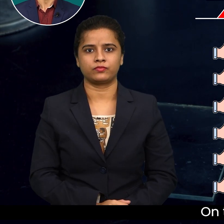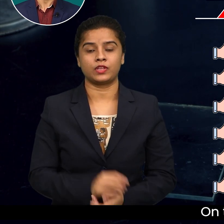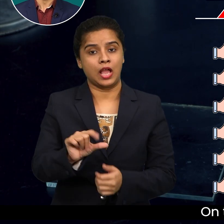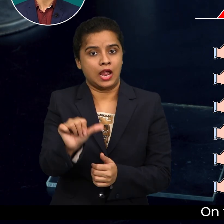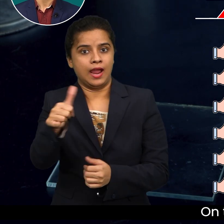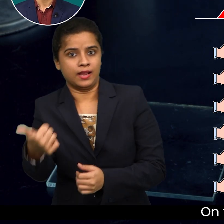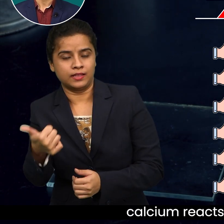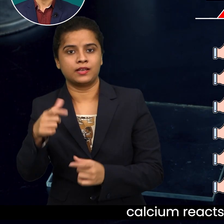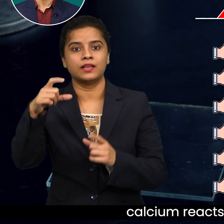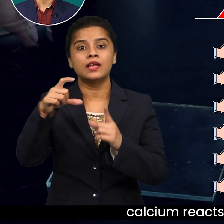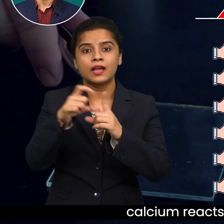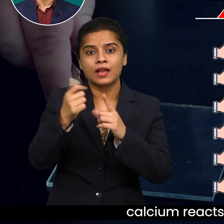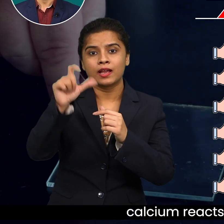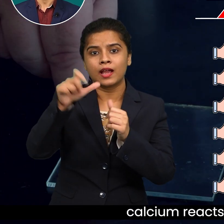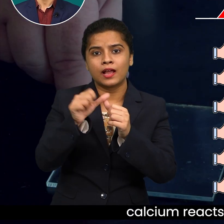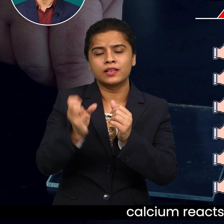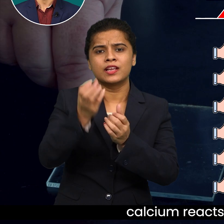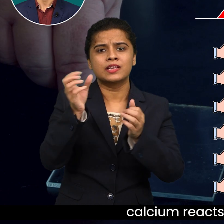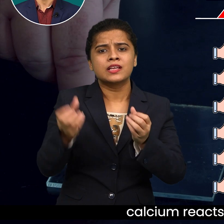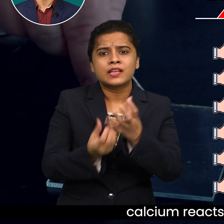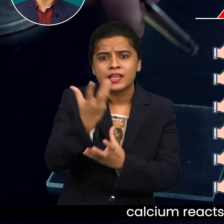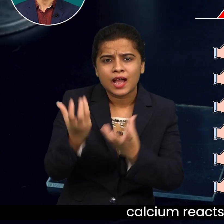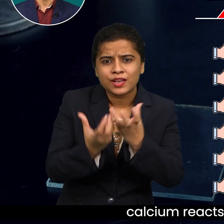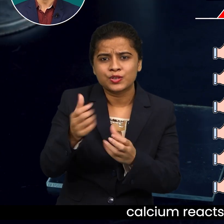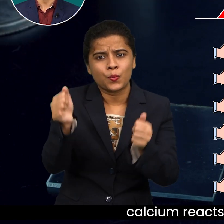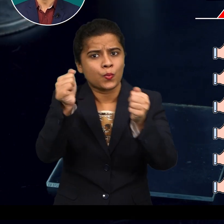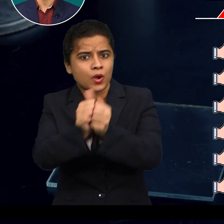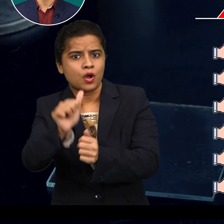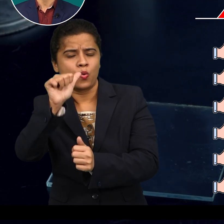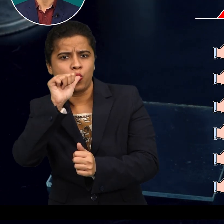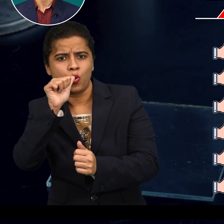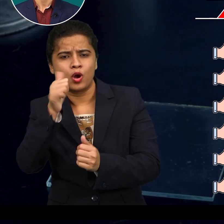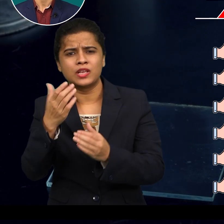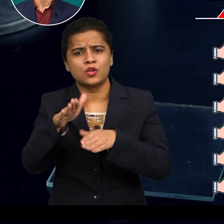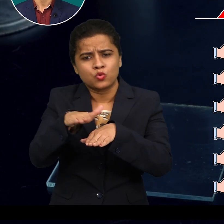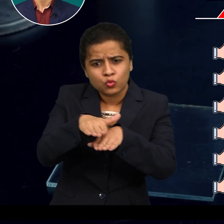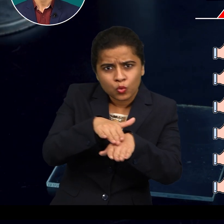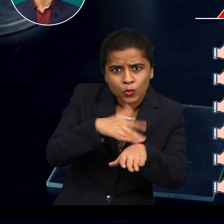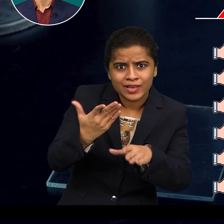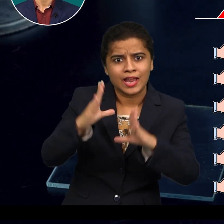On the other hand, calcium reacts with water slowly and less vigorously.